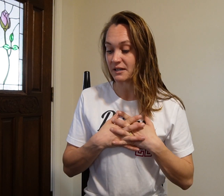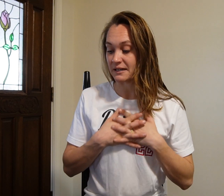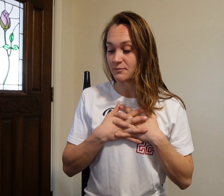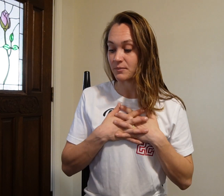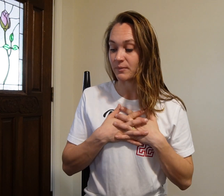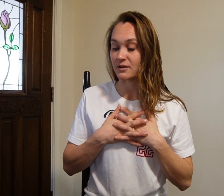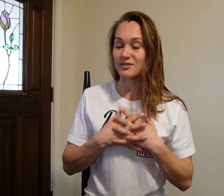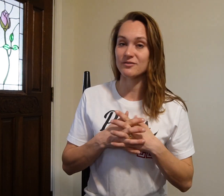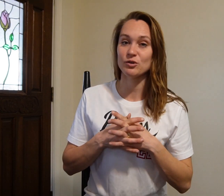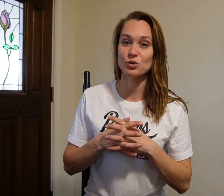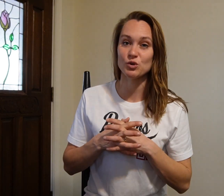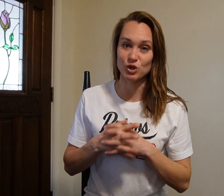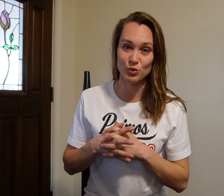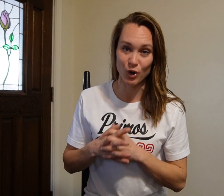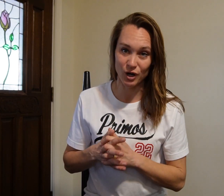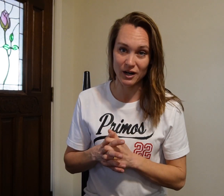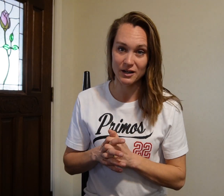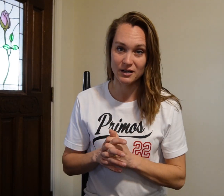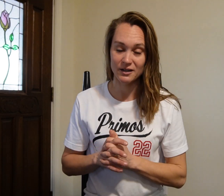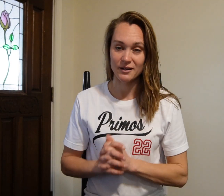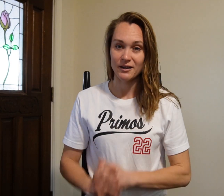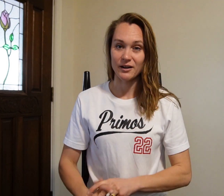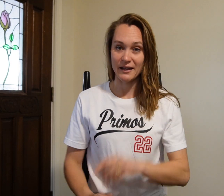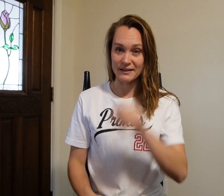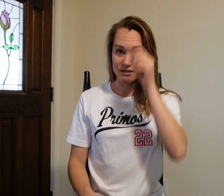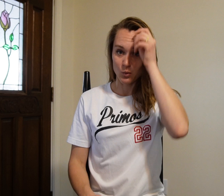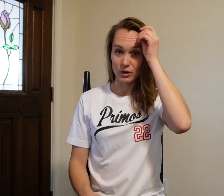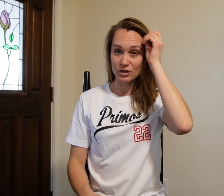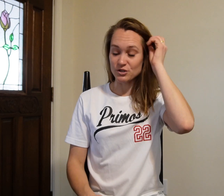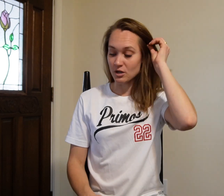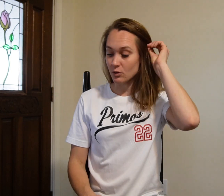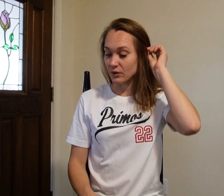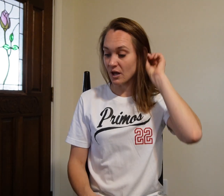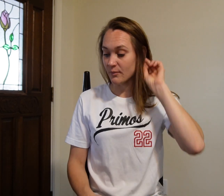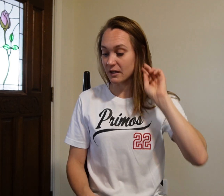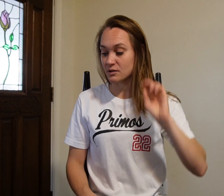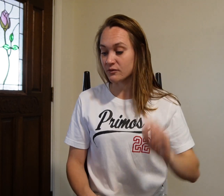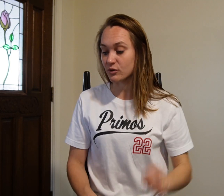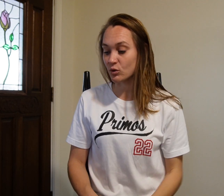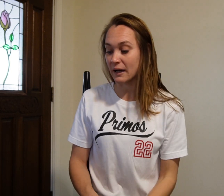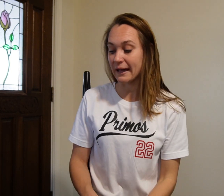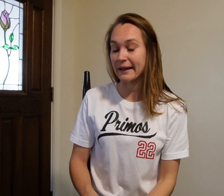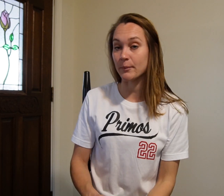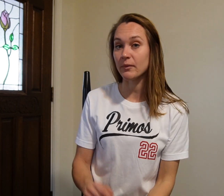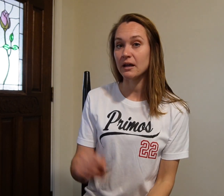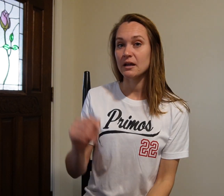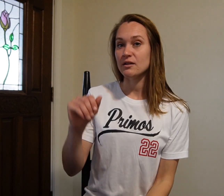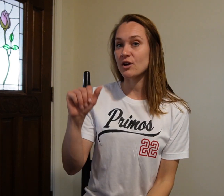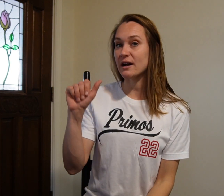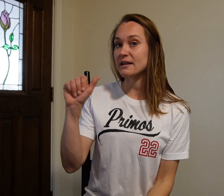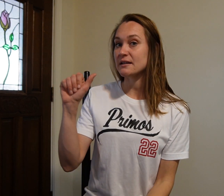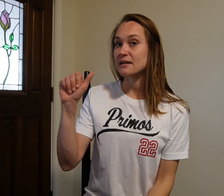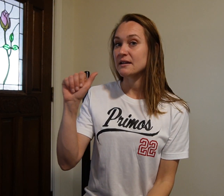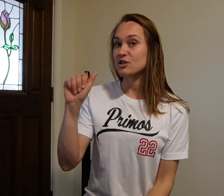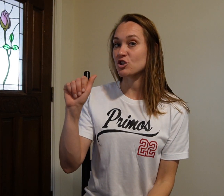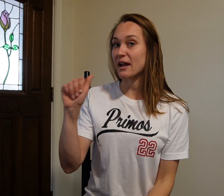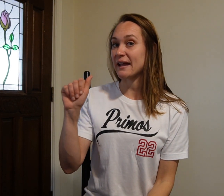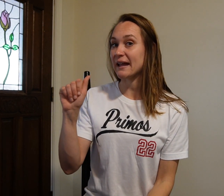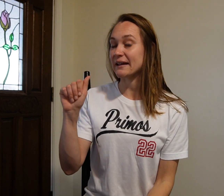done, but because of who you are. Okay, so we're going to start with not because of who I am. Not is your A hand. It's